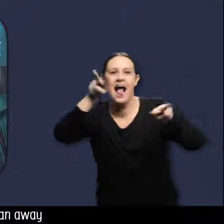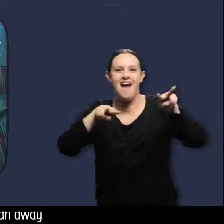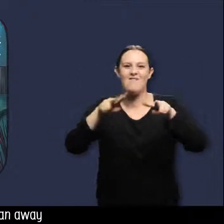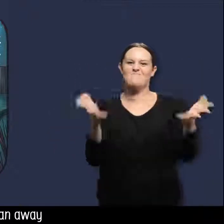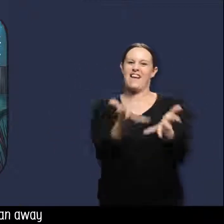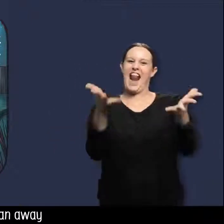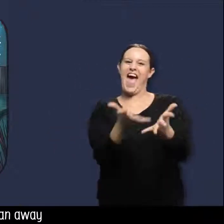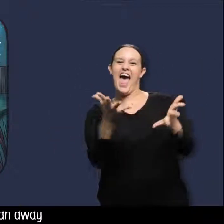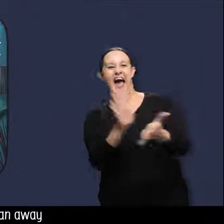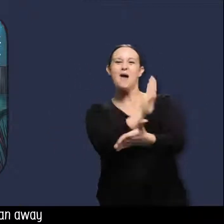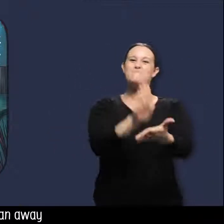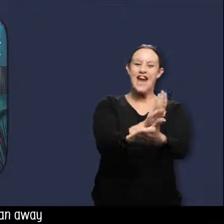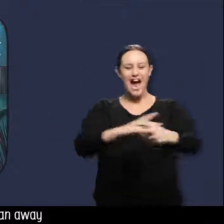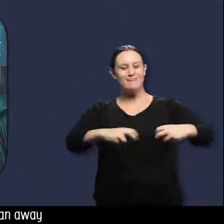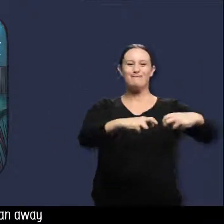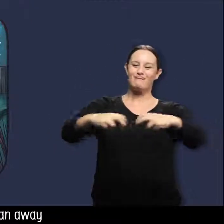then ran away